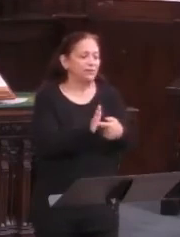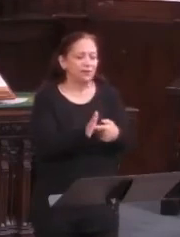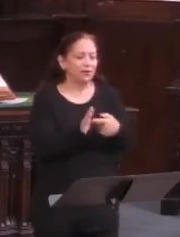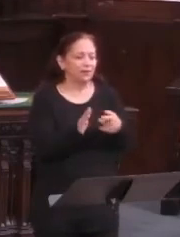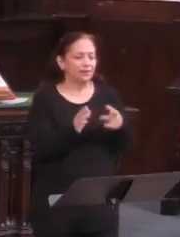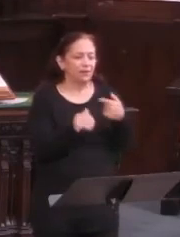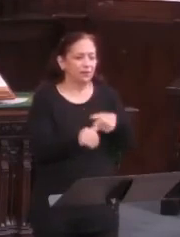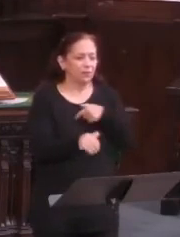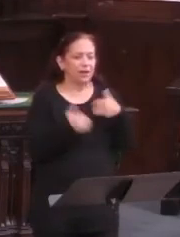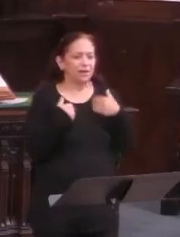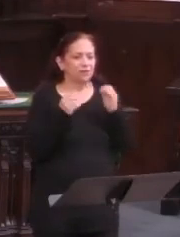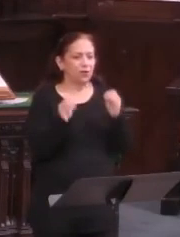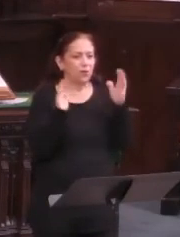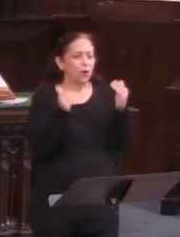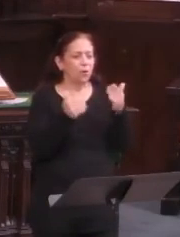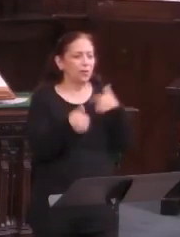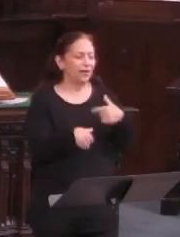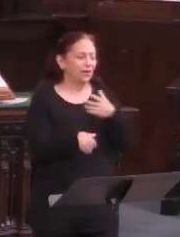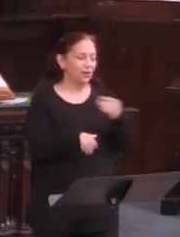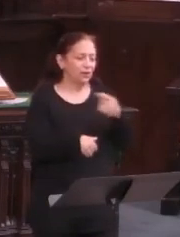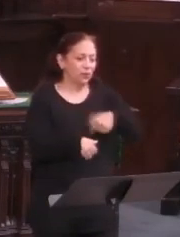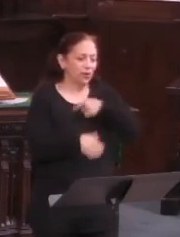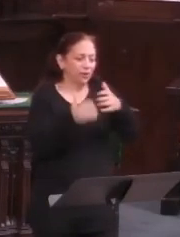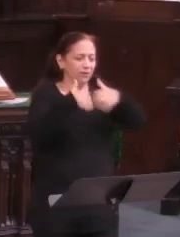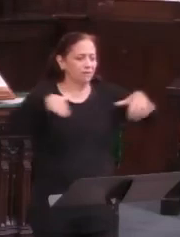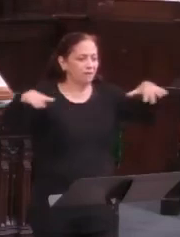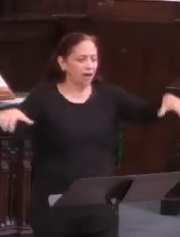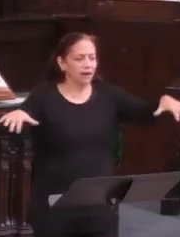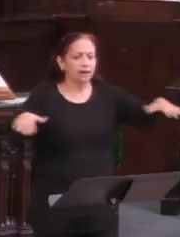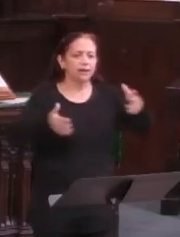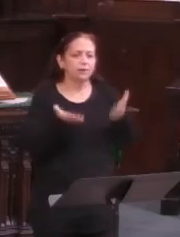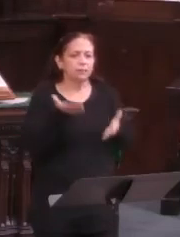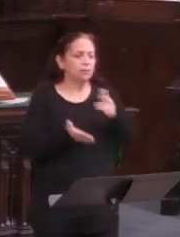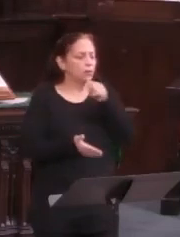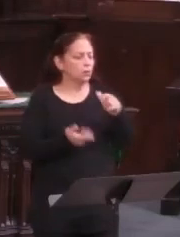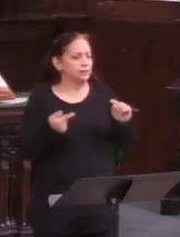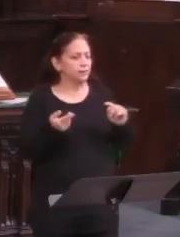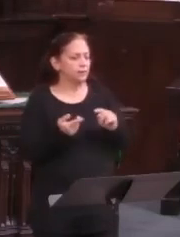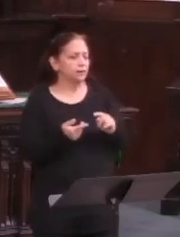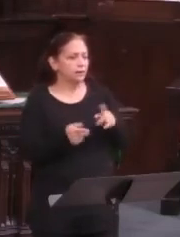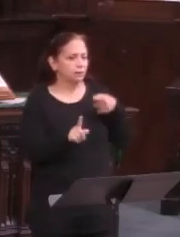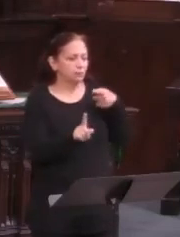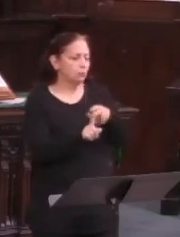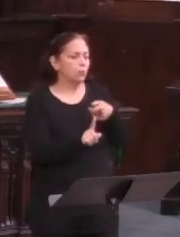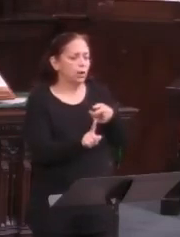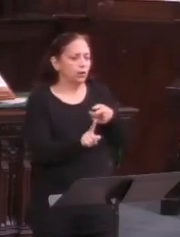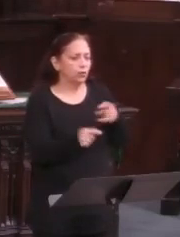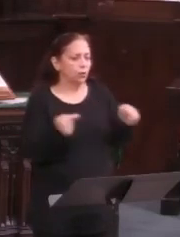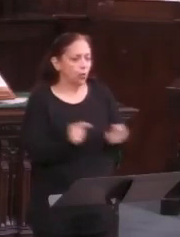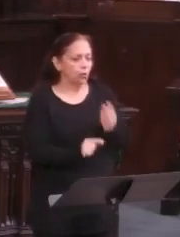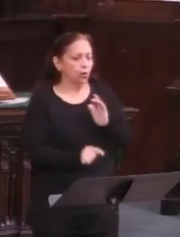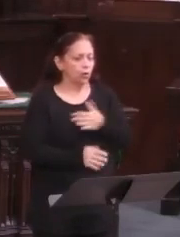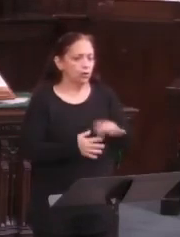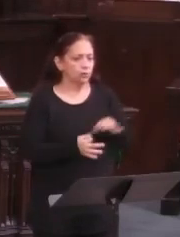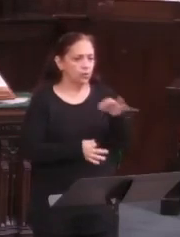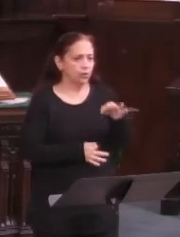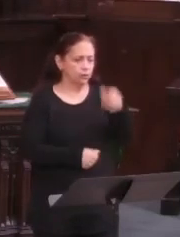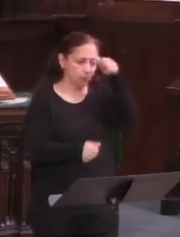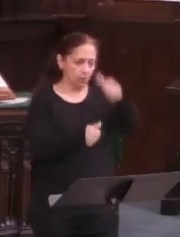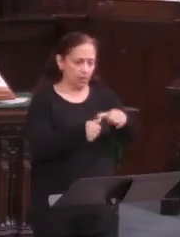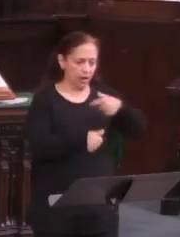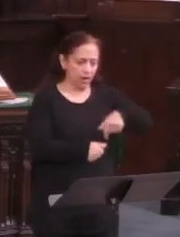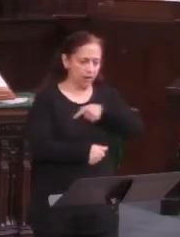are. Maybe it wasn't meant to injure our spirits by reminding us of the vast support